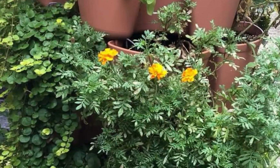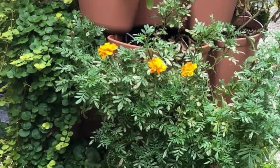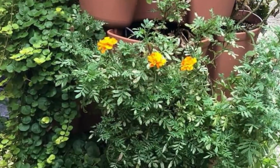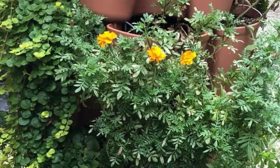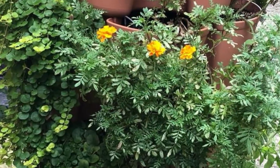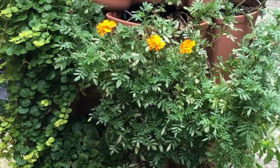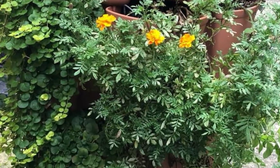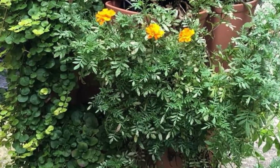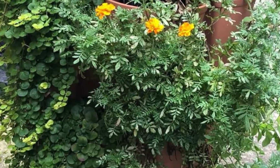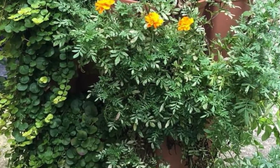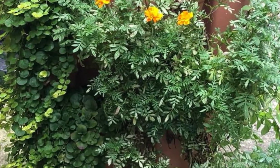preference.